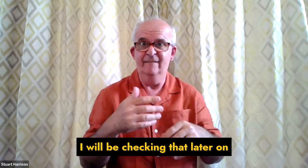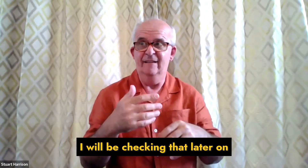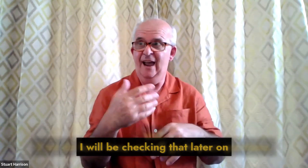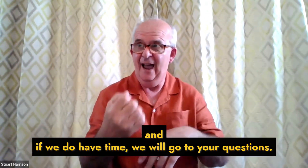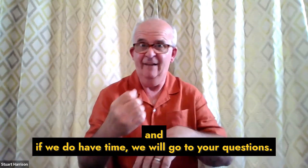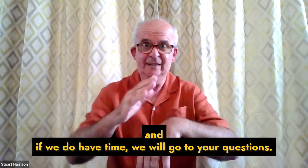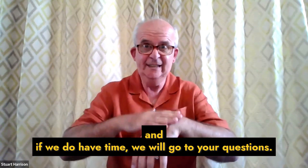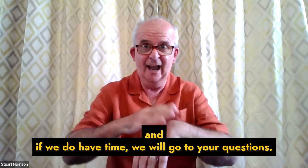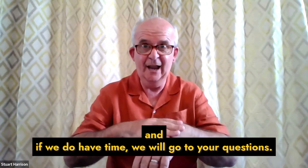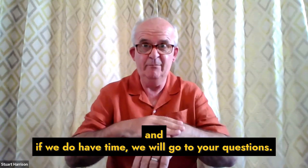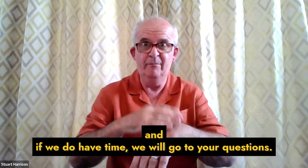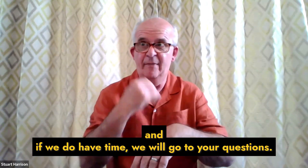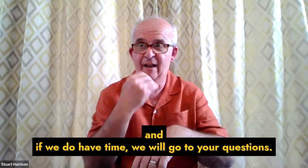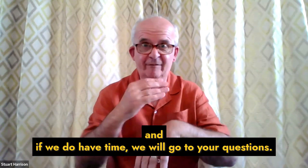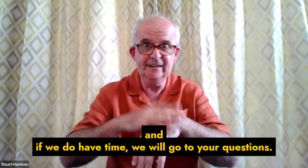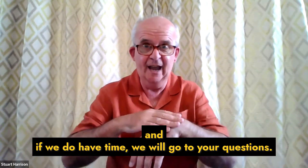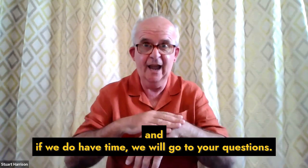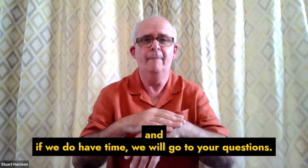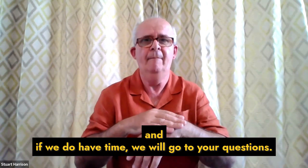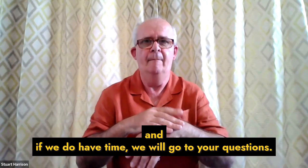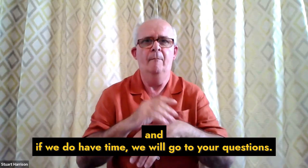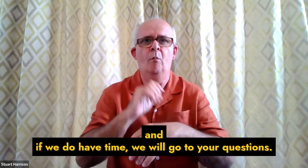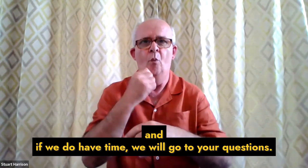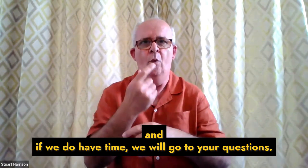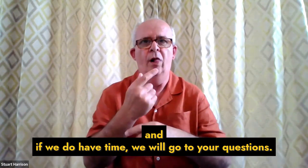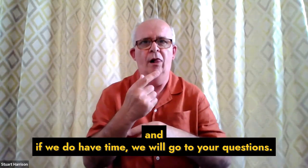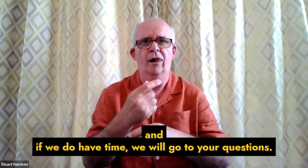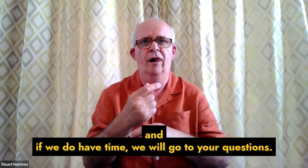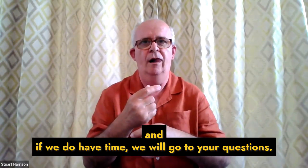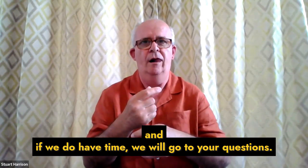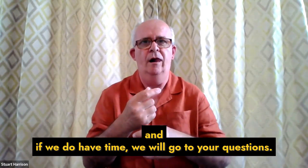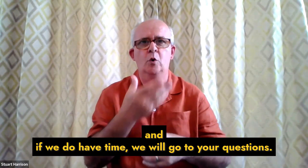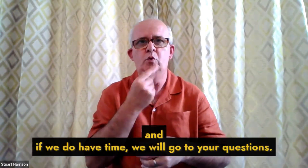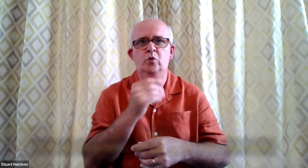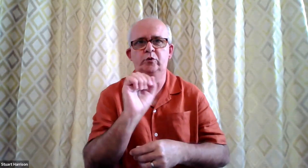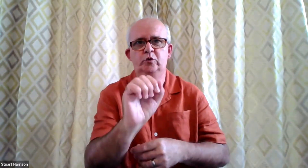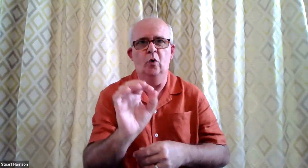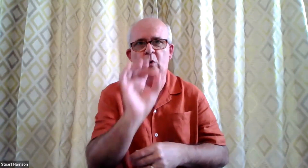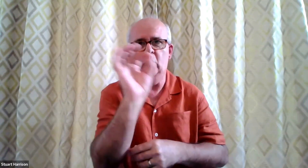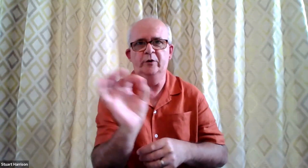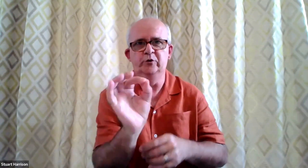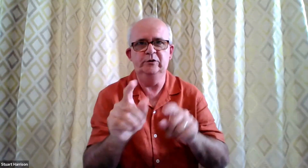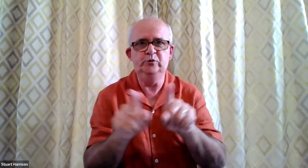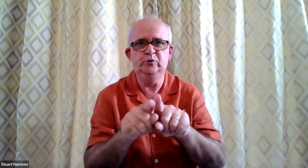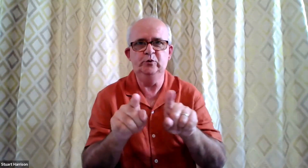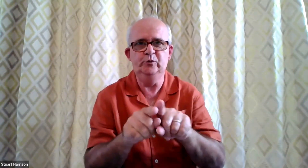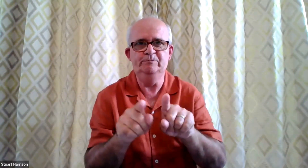on. If we do have time, we will go to your questions.